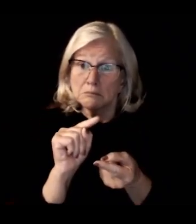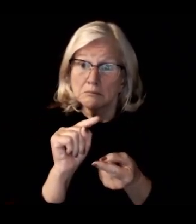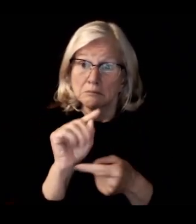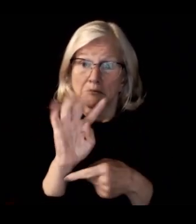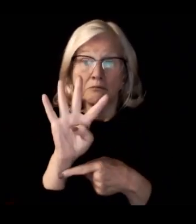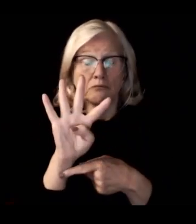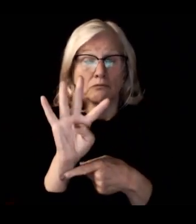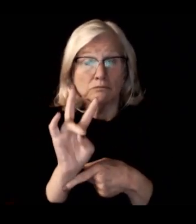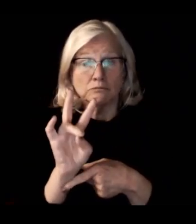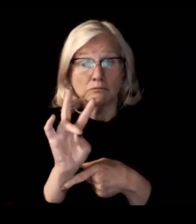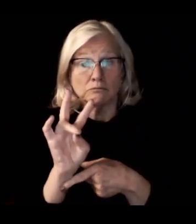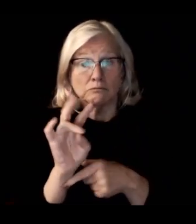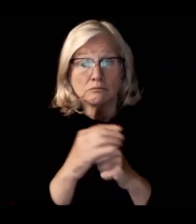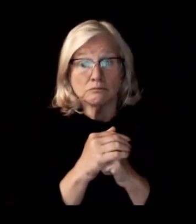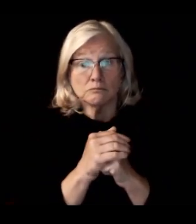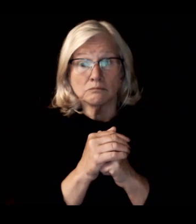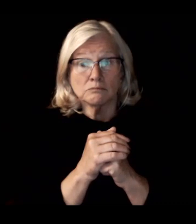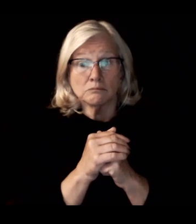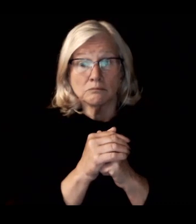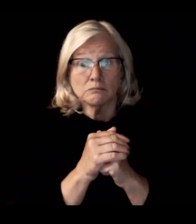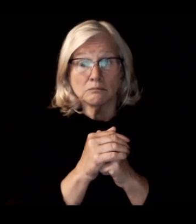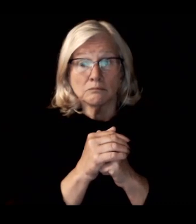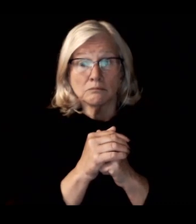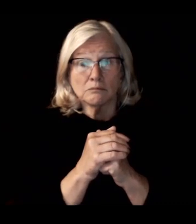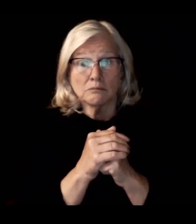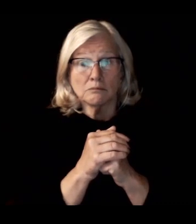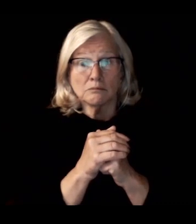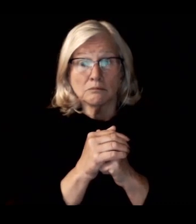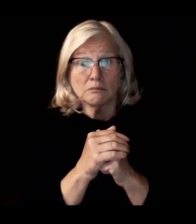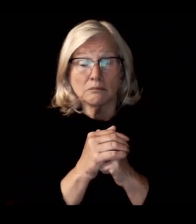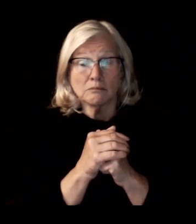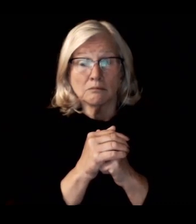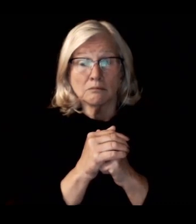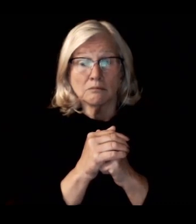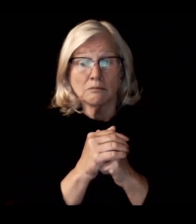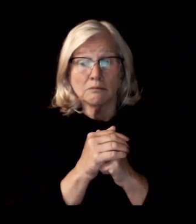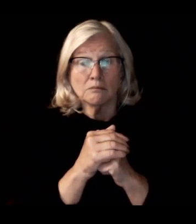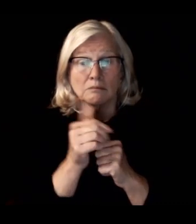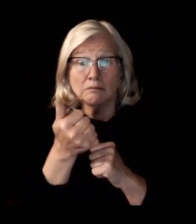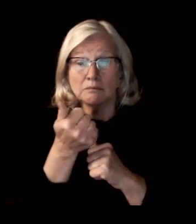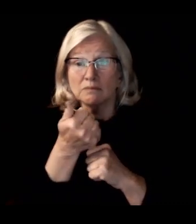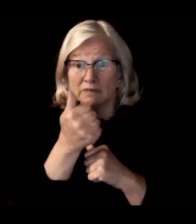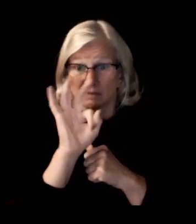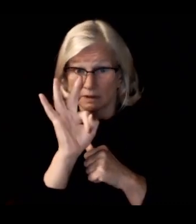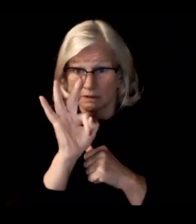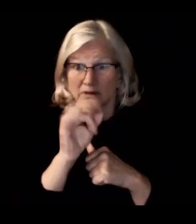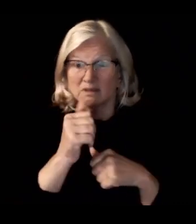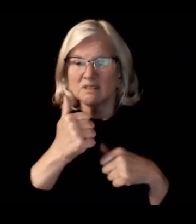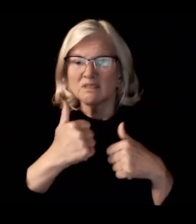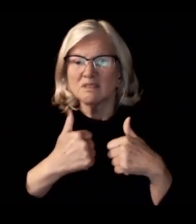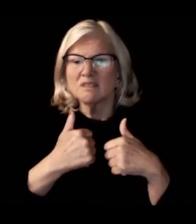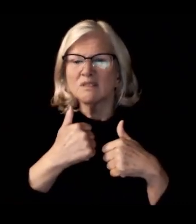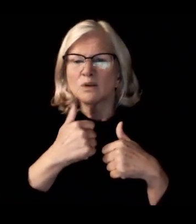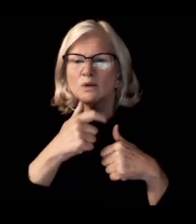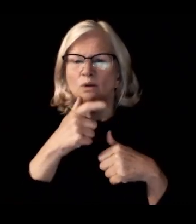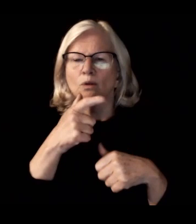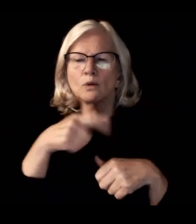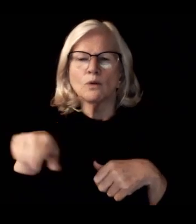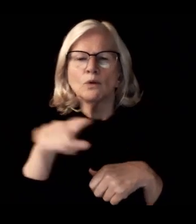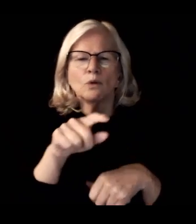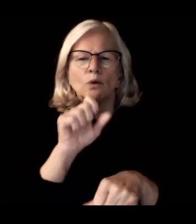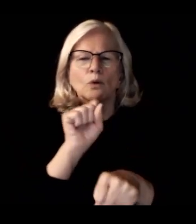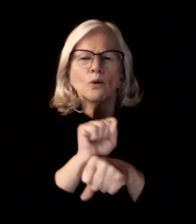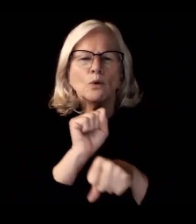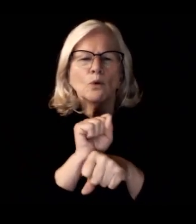healthcare workers. And I just want to comment that over time, what we've seen is that a much larger proportion of our